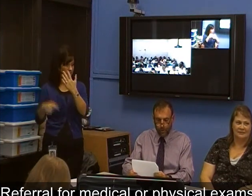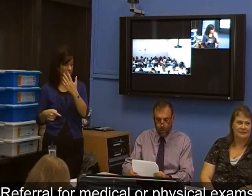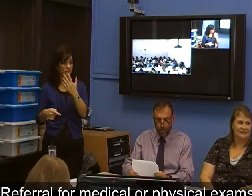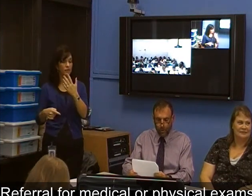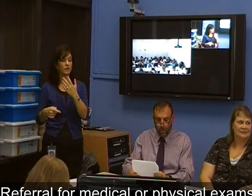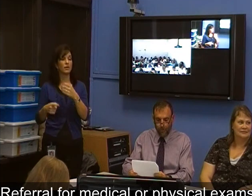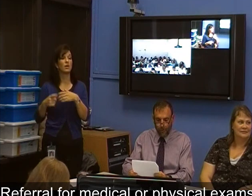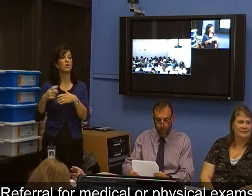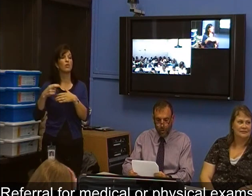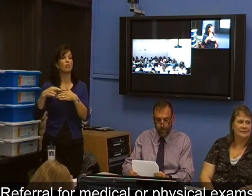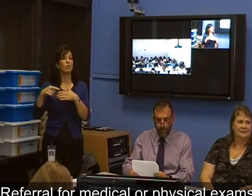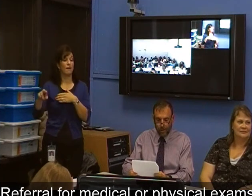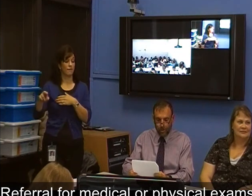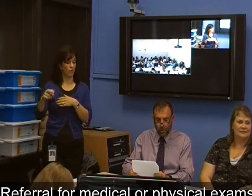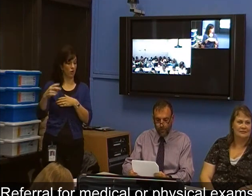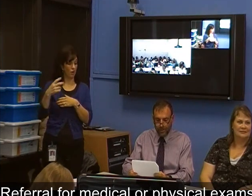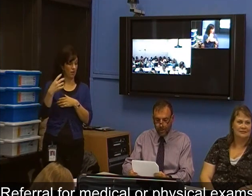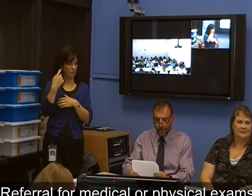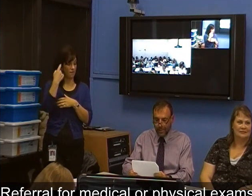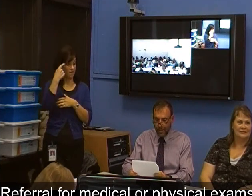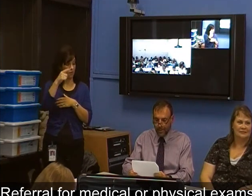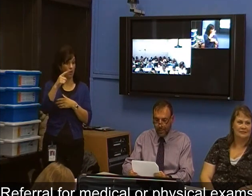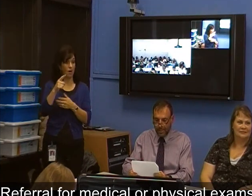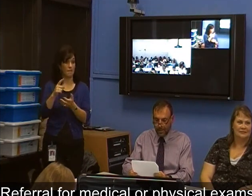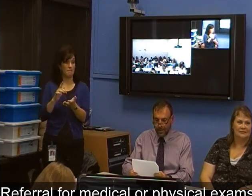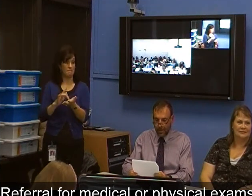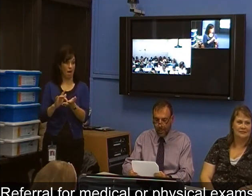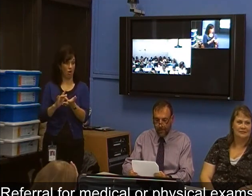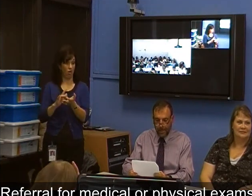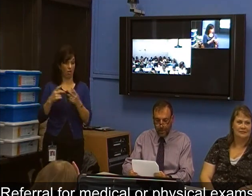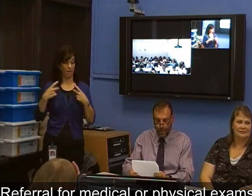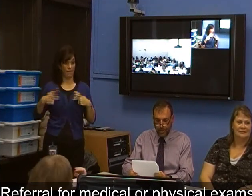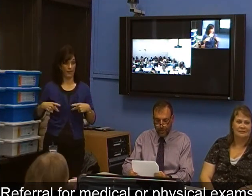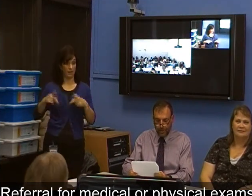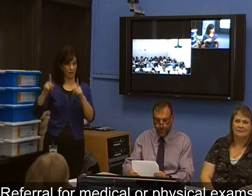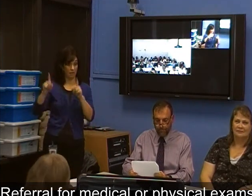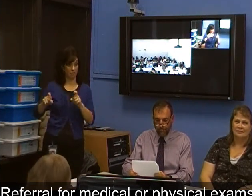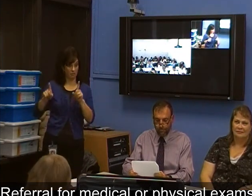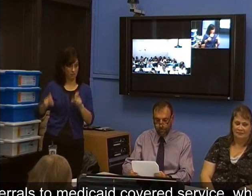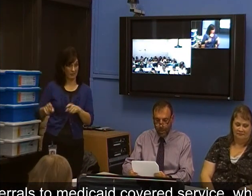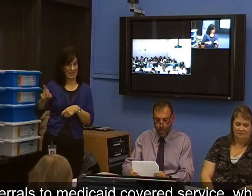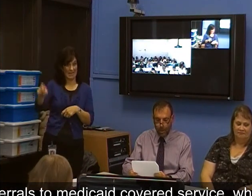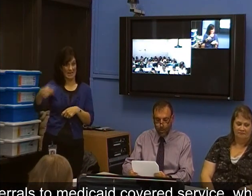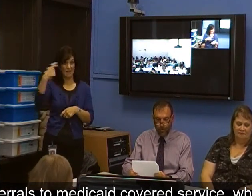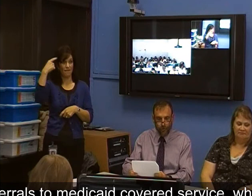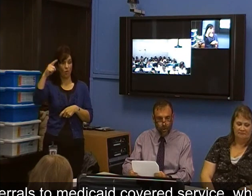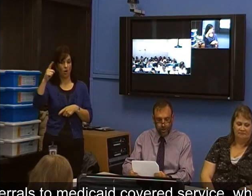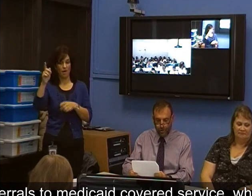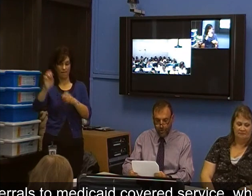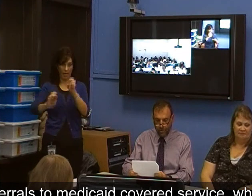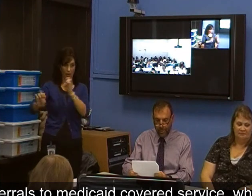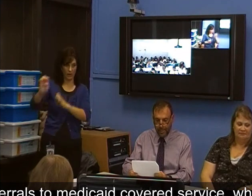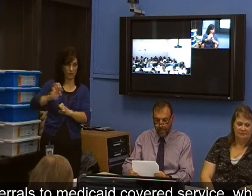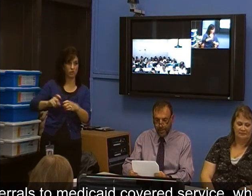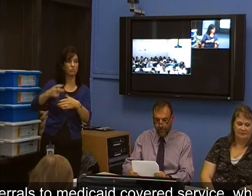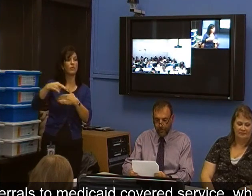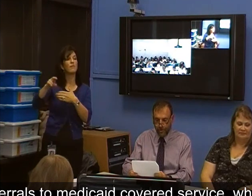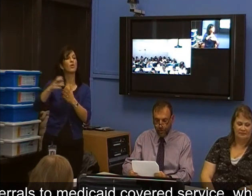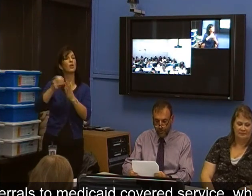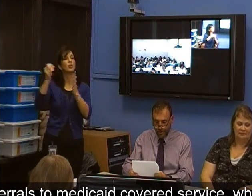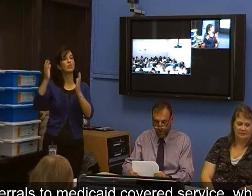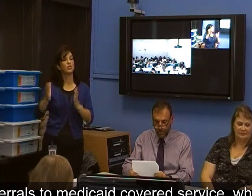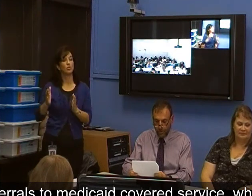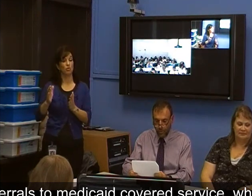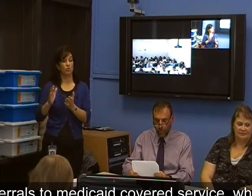Referral for medical or physical exams and necessary evaluations. Referring a student to Medicaid coverage